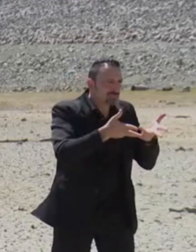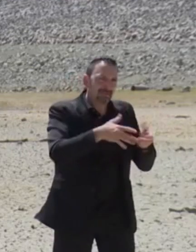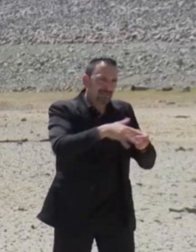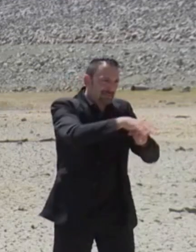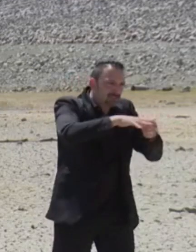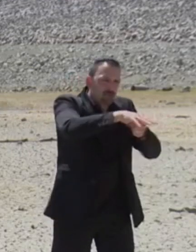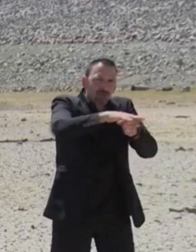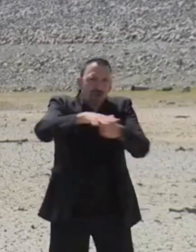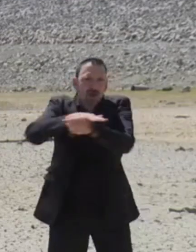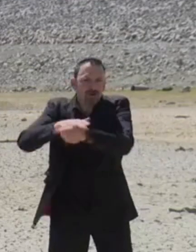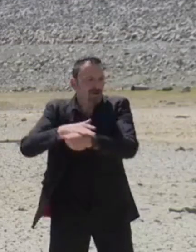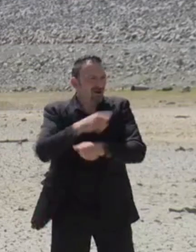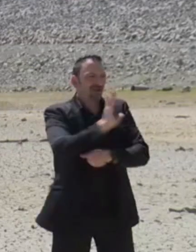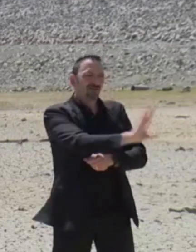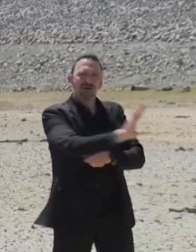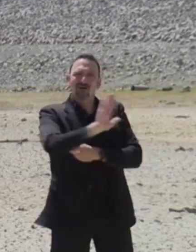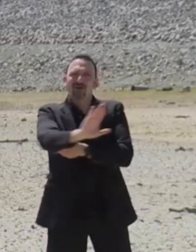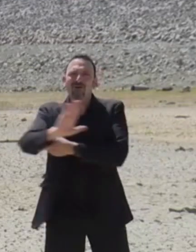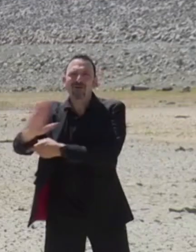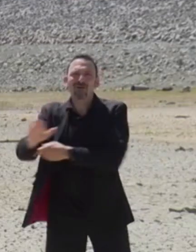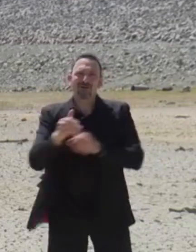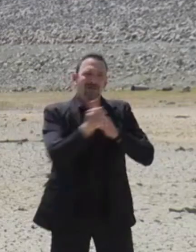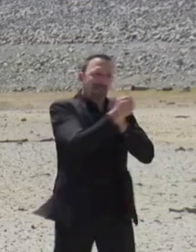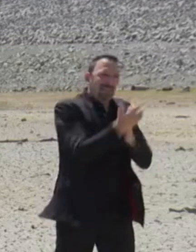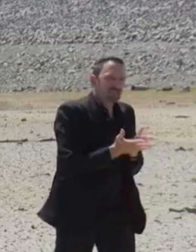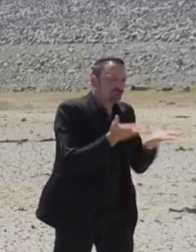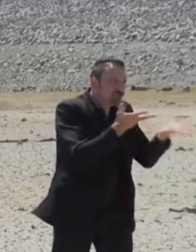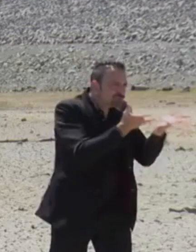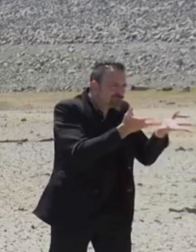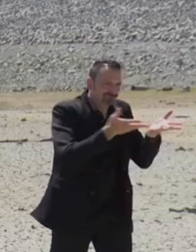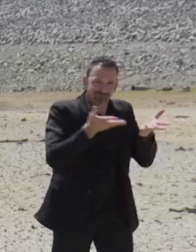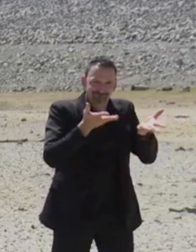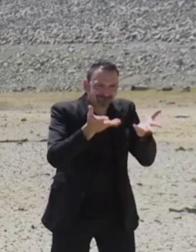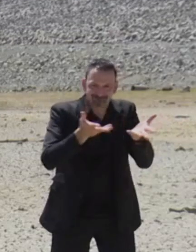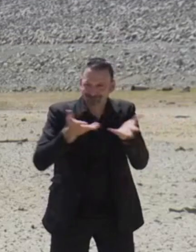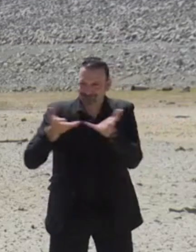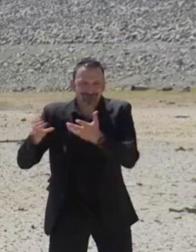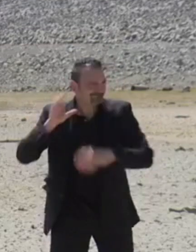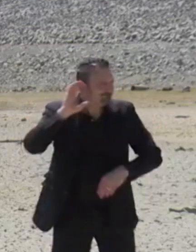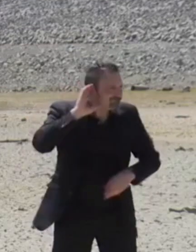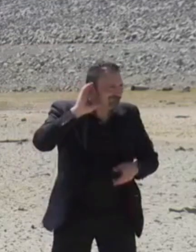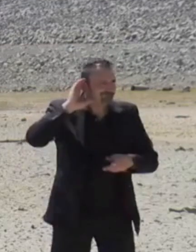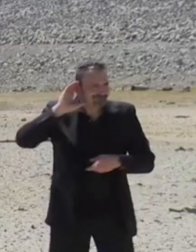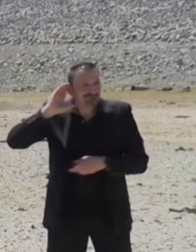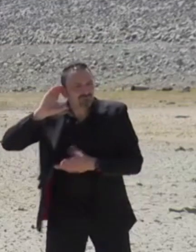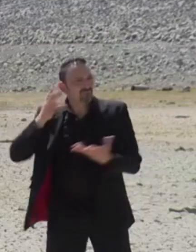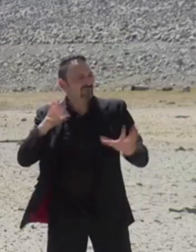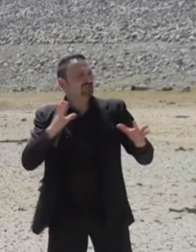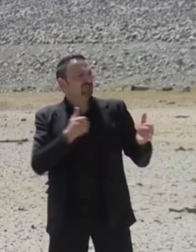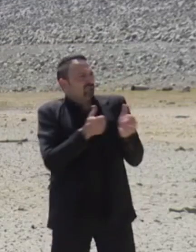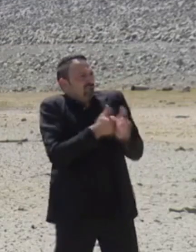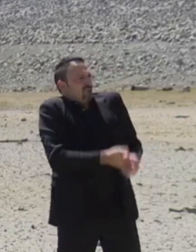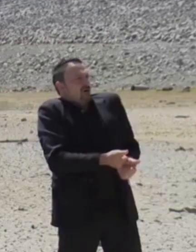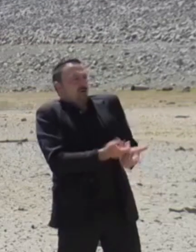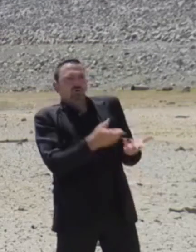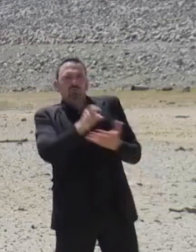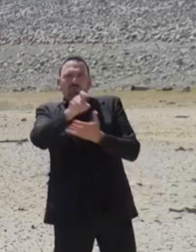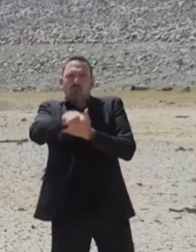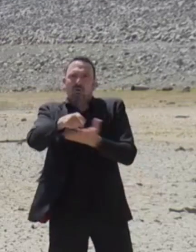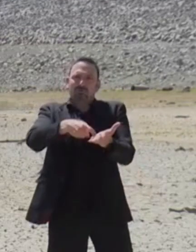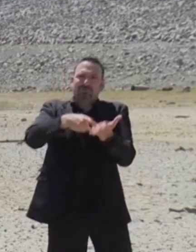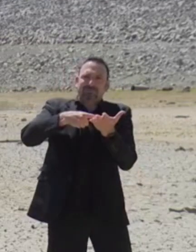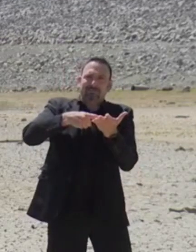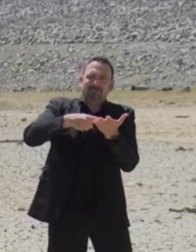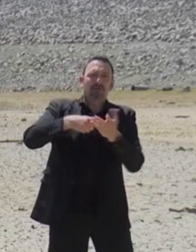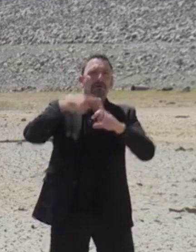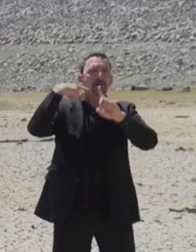communities, local groups to help us inform of the direction. Second point is we're obviously balancing the use of our rivers for